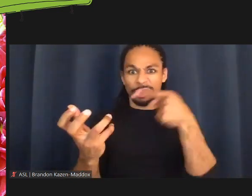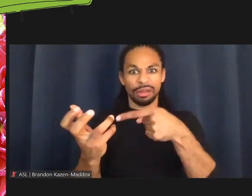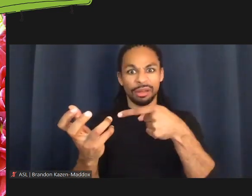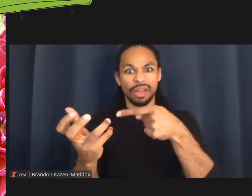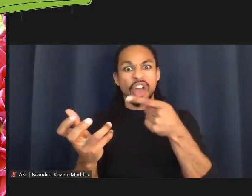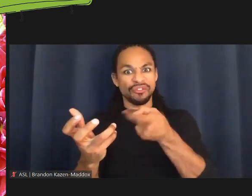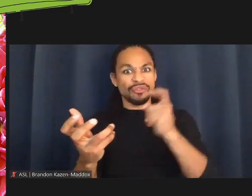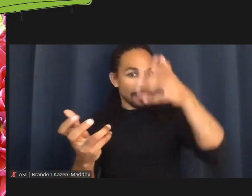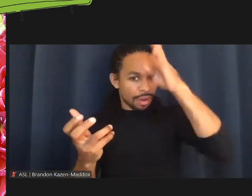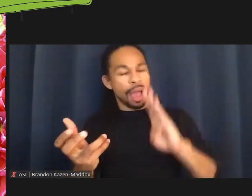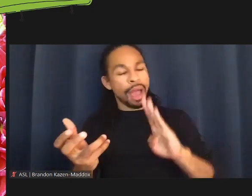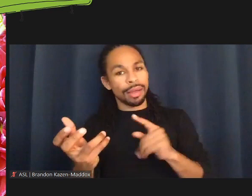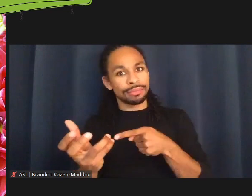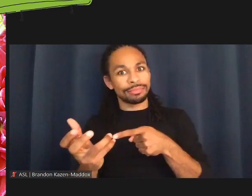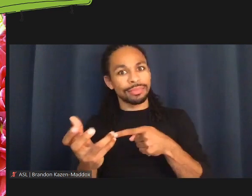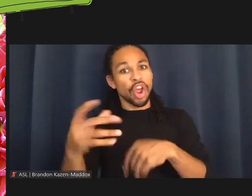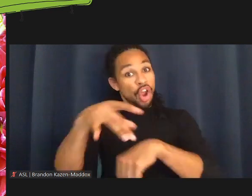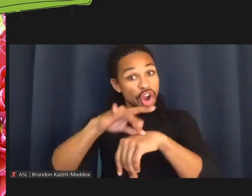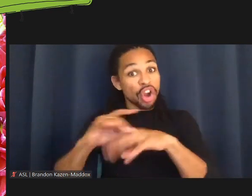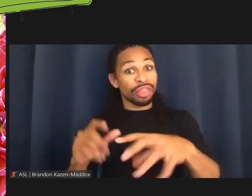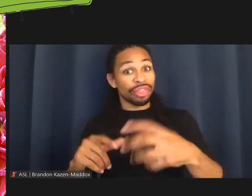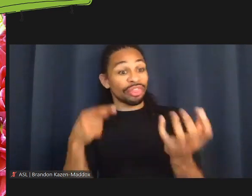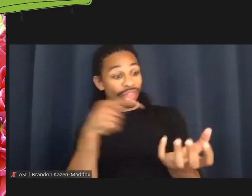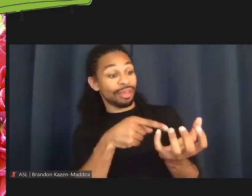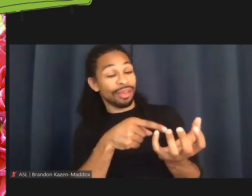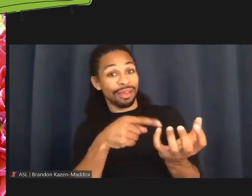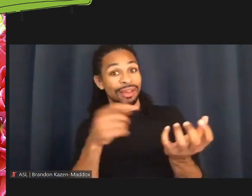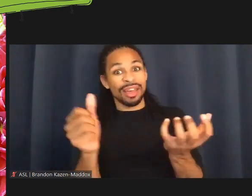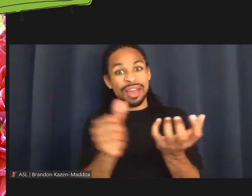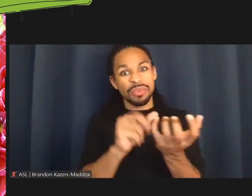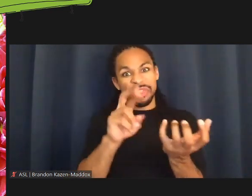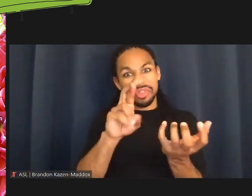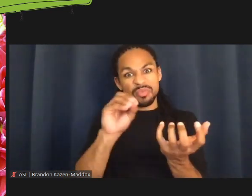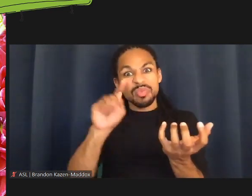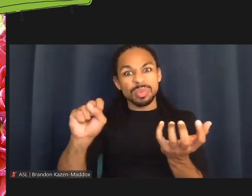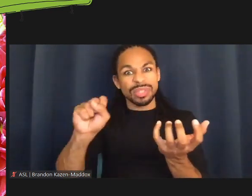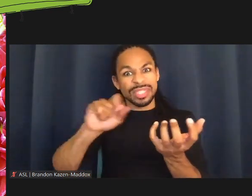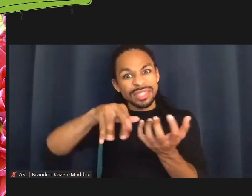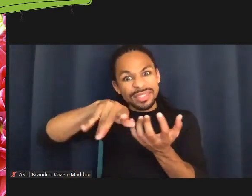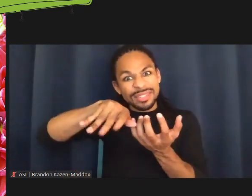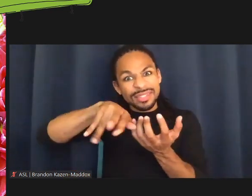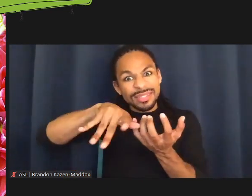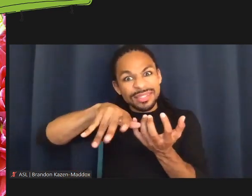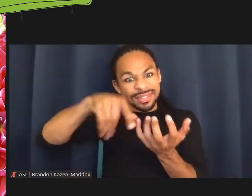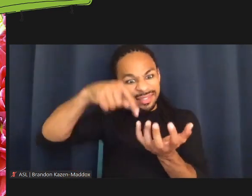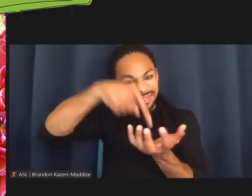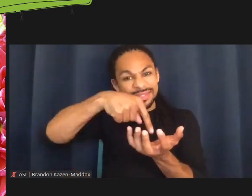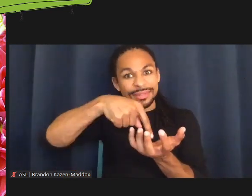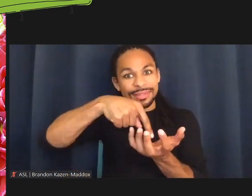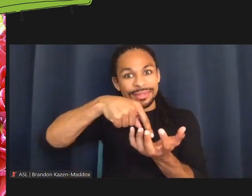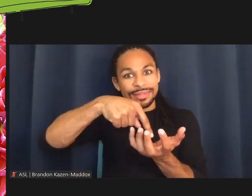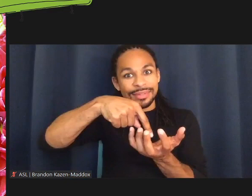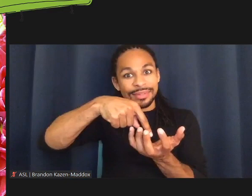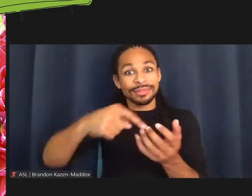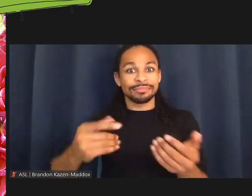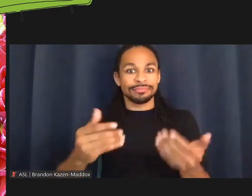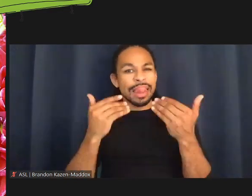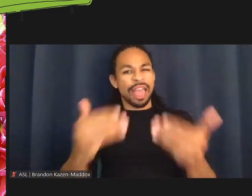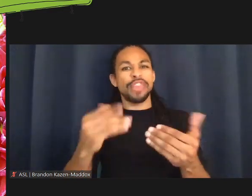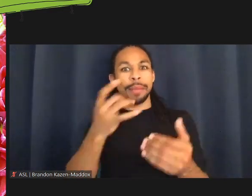are clods of dendrites with dirt skirting the roots. Let there be